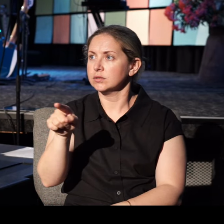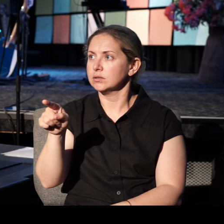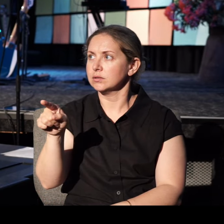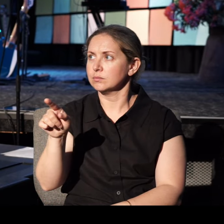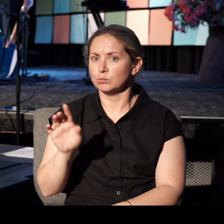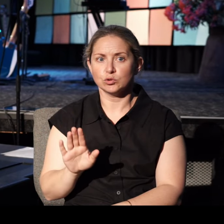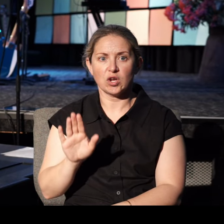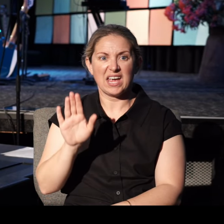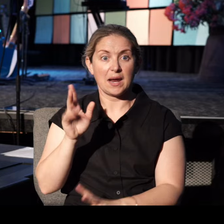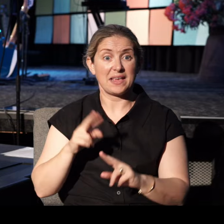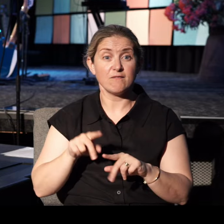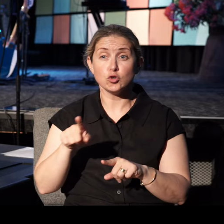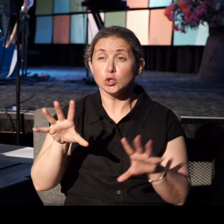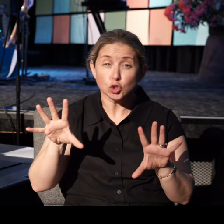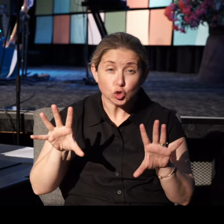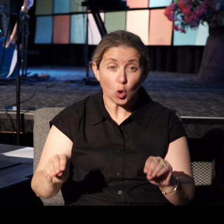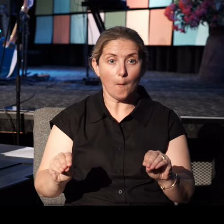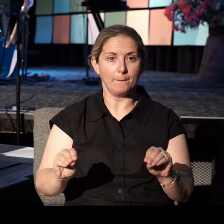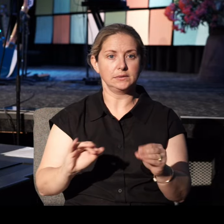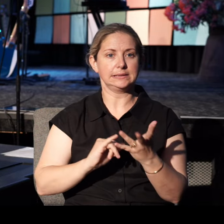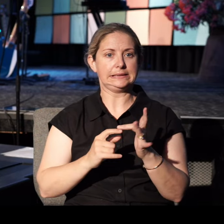Hands up if you've stopped sinning.